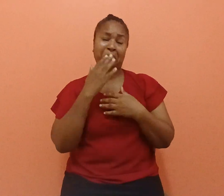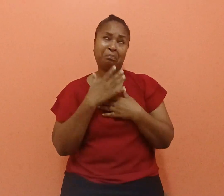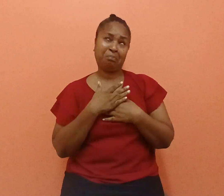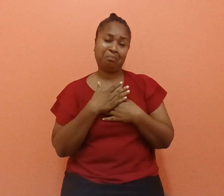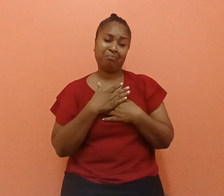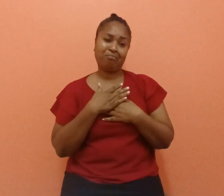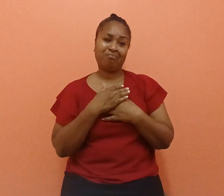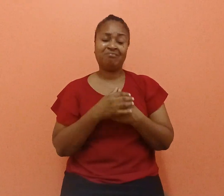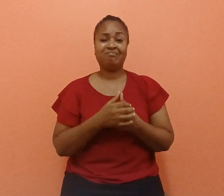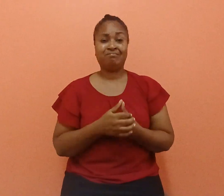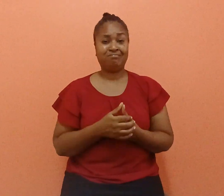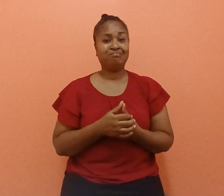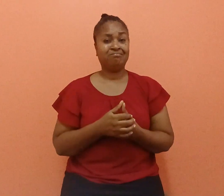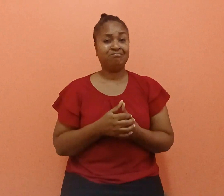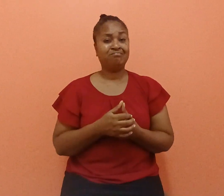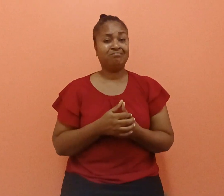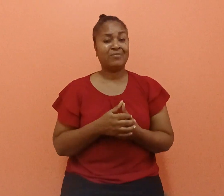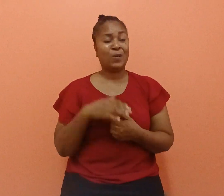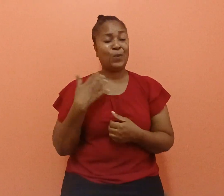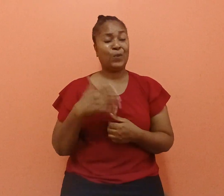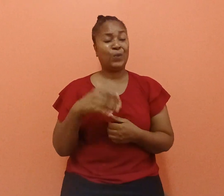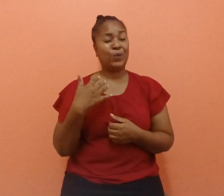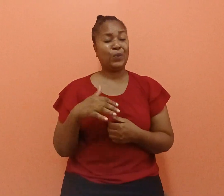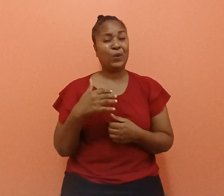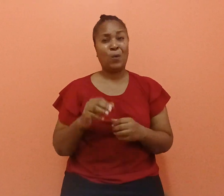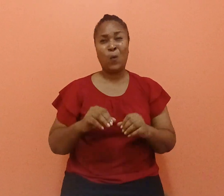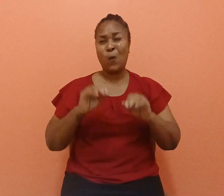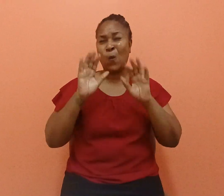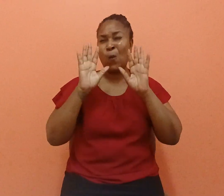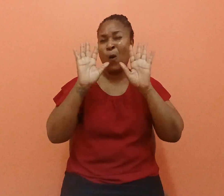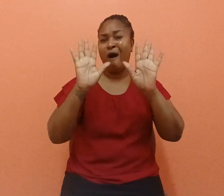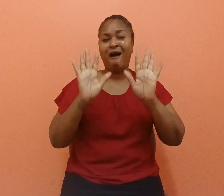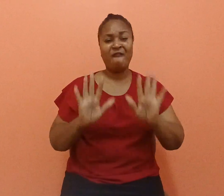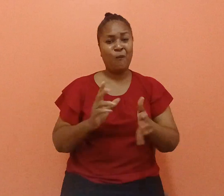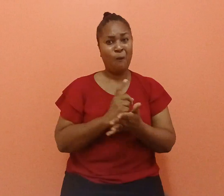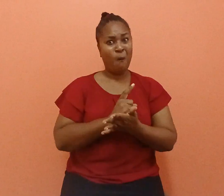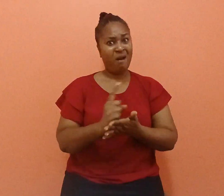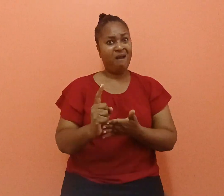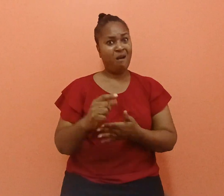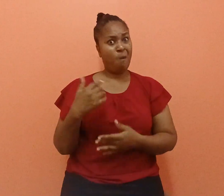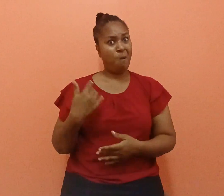And what a wonderful week it has been.